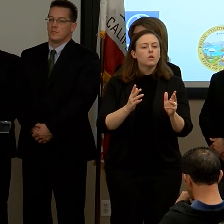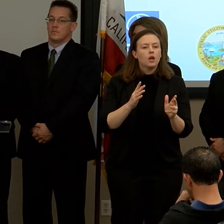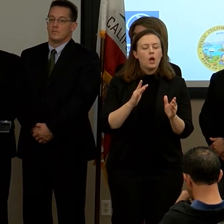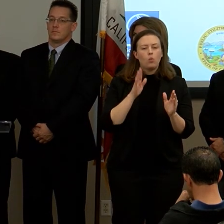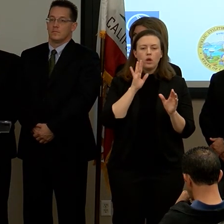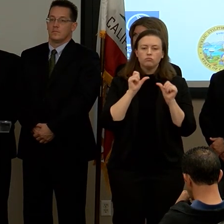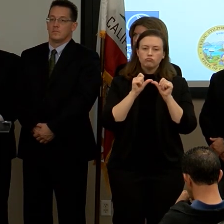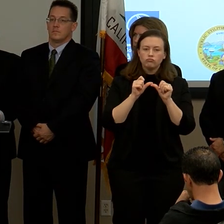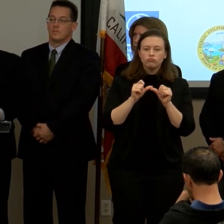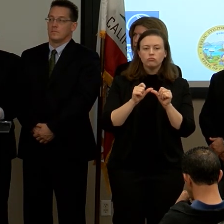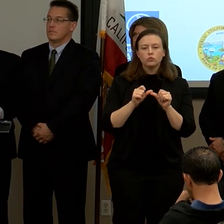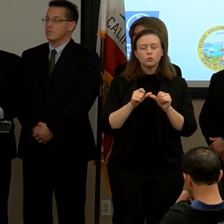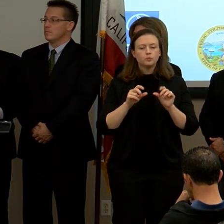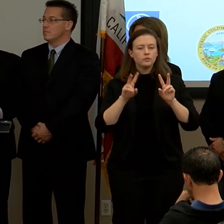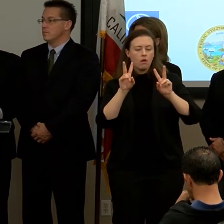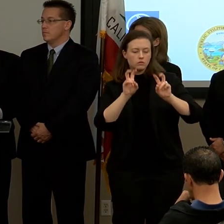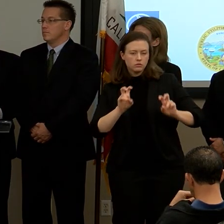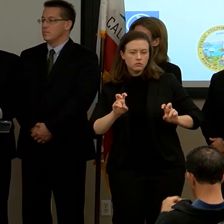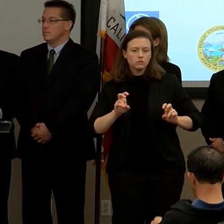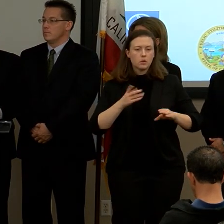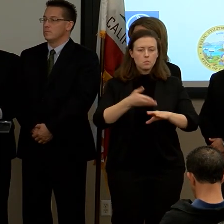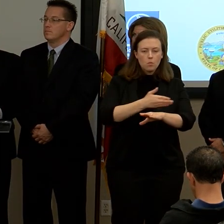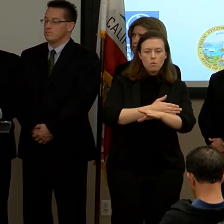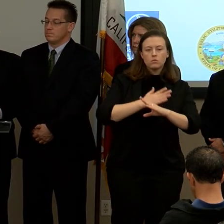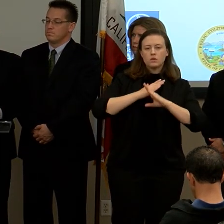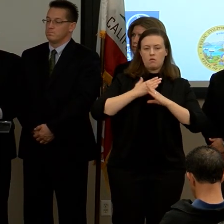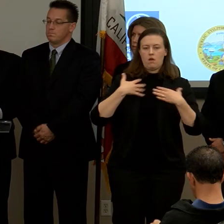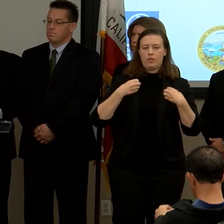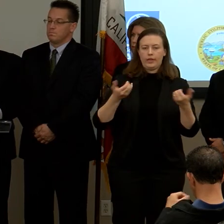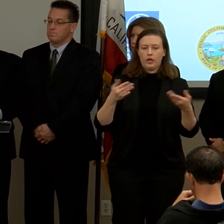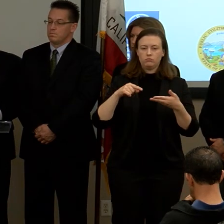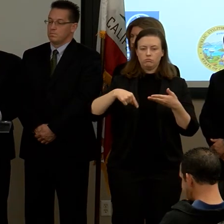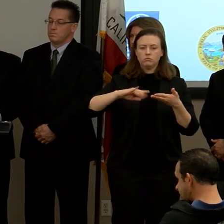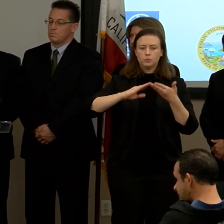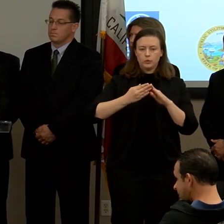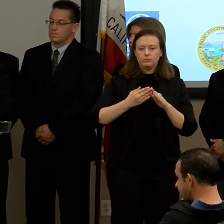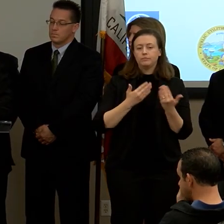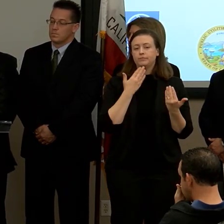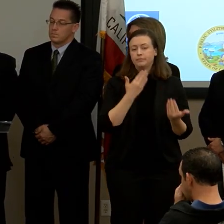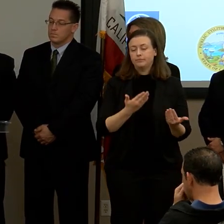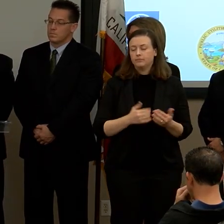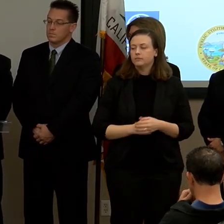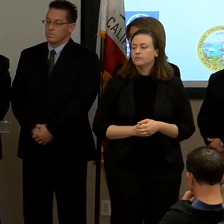can to assess, improve, and protect health here in this community. Thank you.